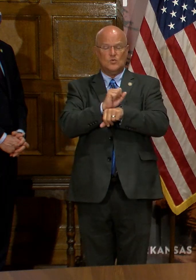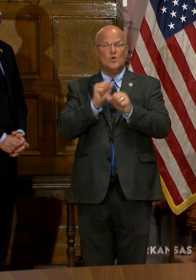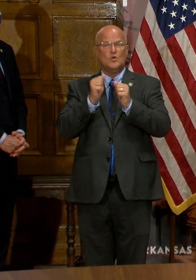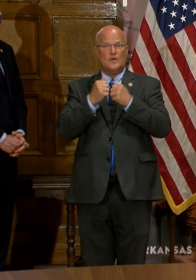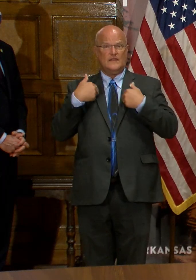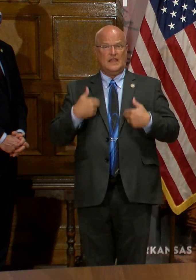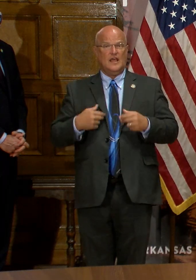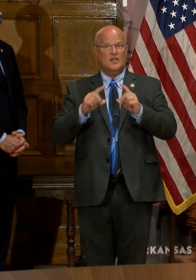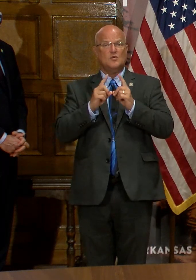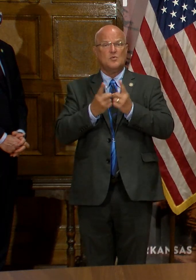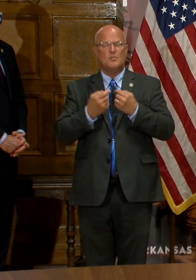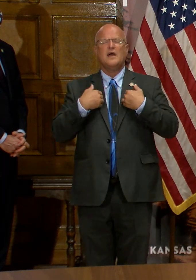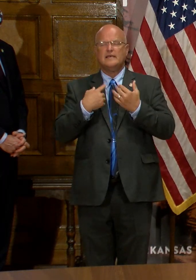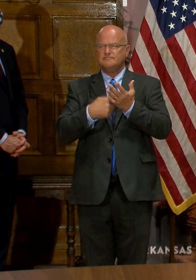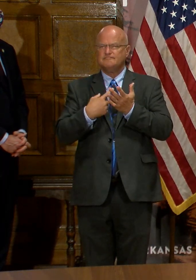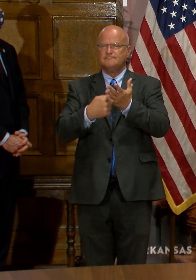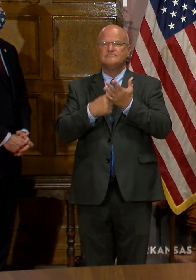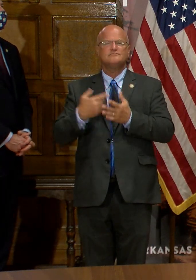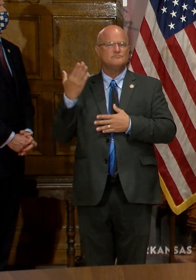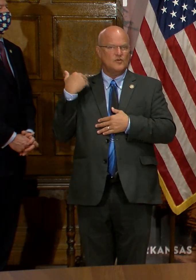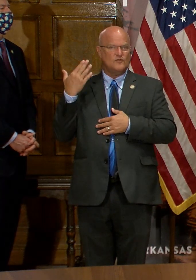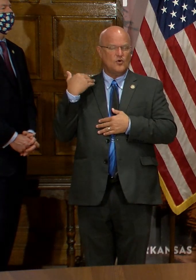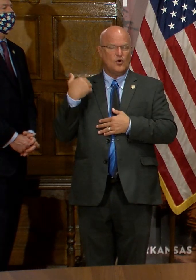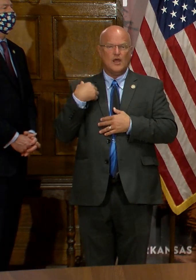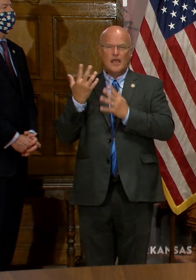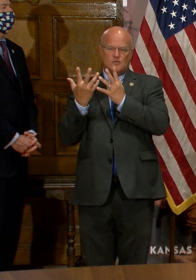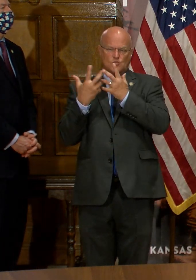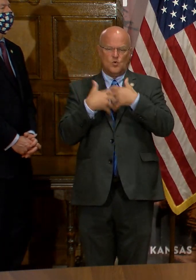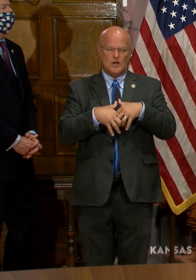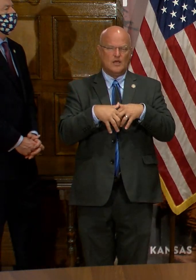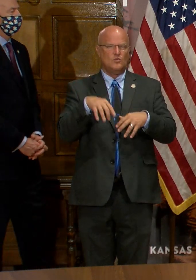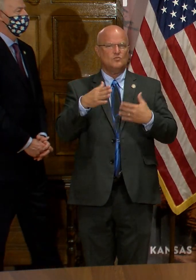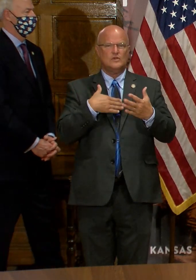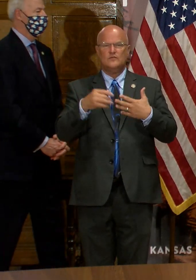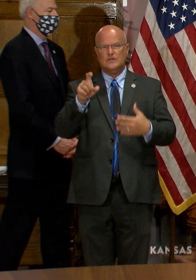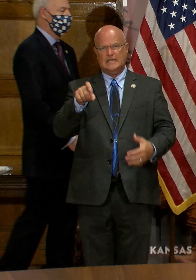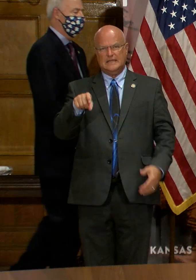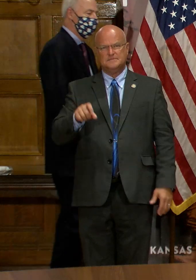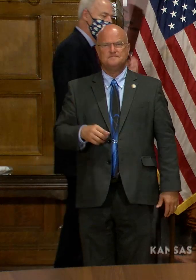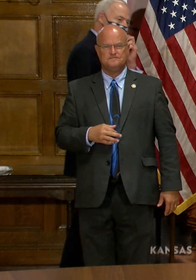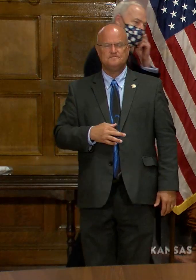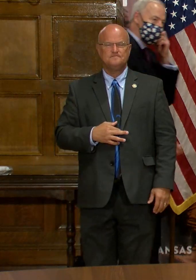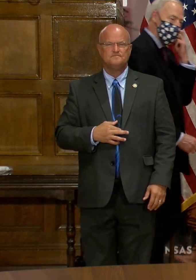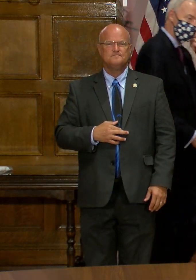the health department. We've had these discussions before and work out whatever we need to do.